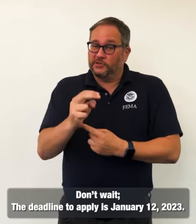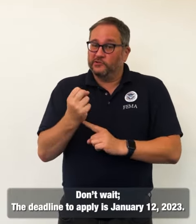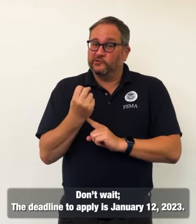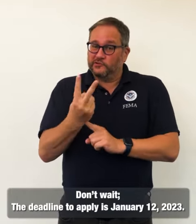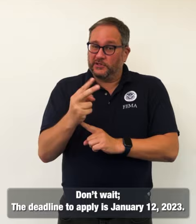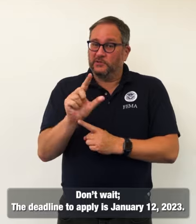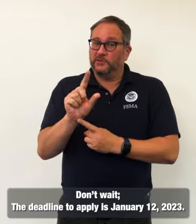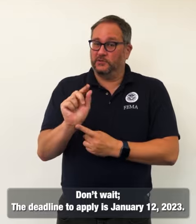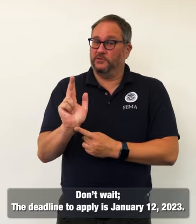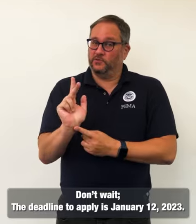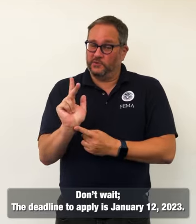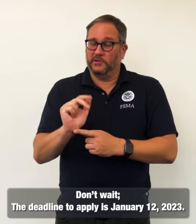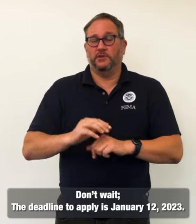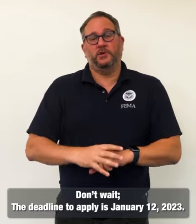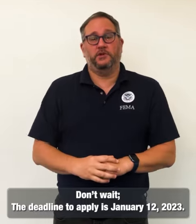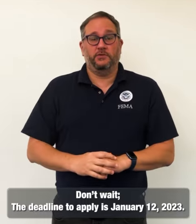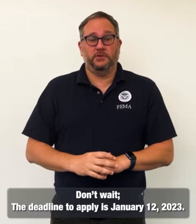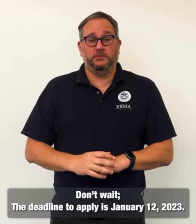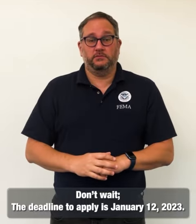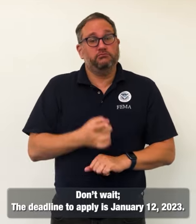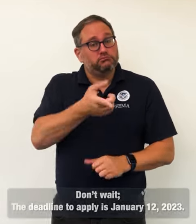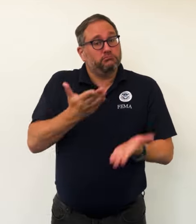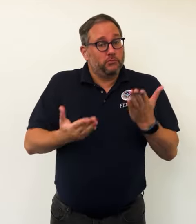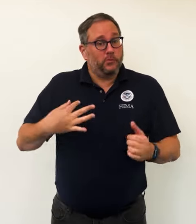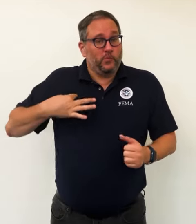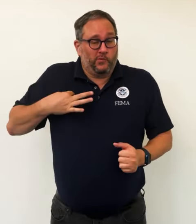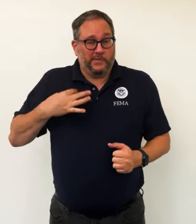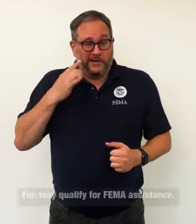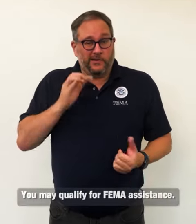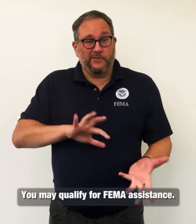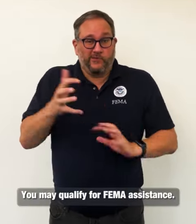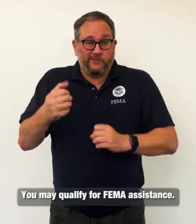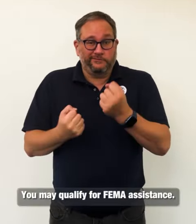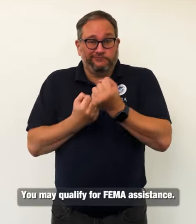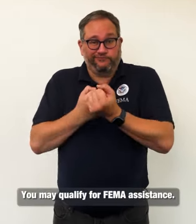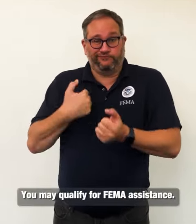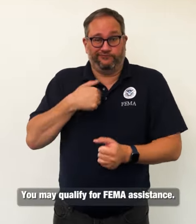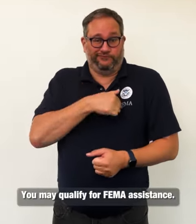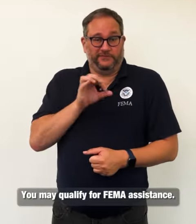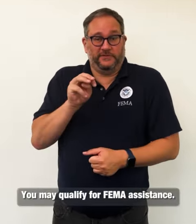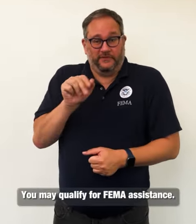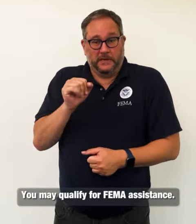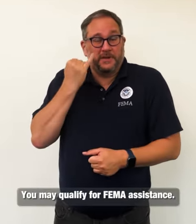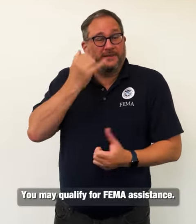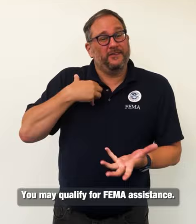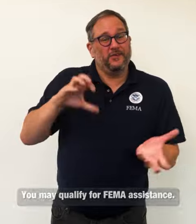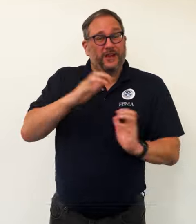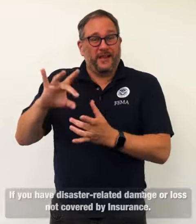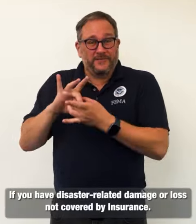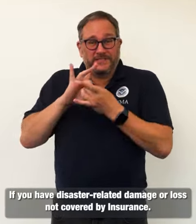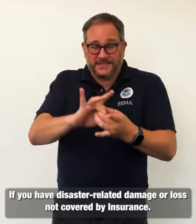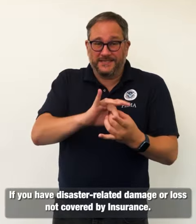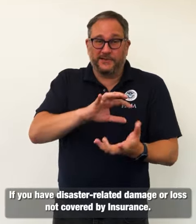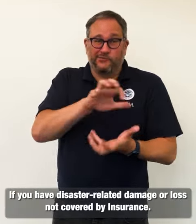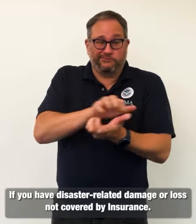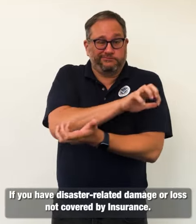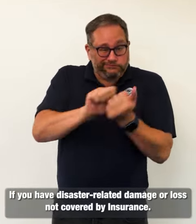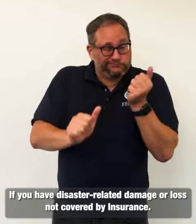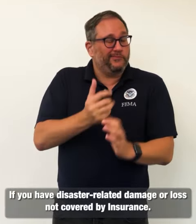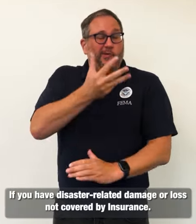January 12, 2023. You may qualify for FEMA assistance if you have disaster-related damage or